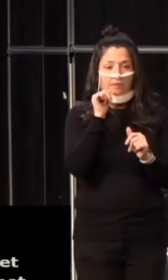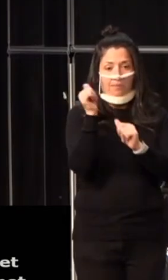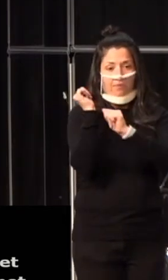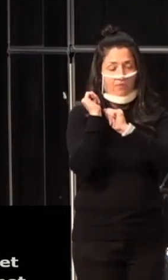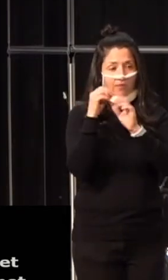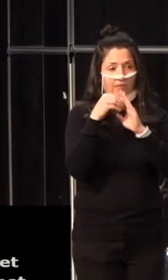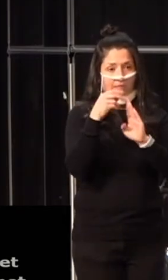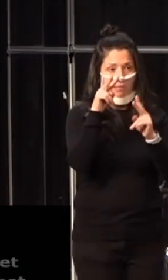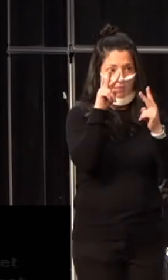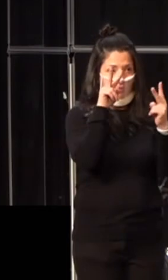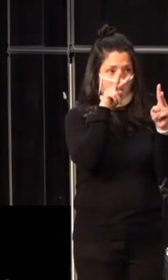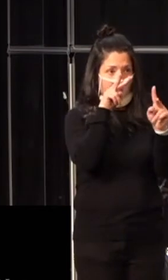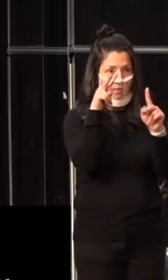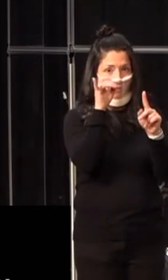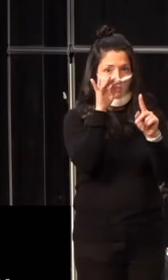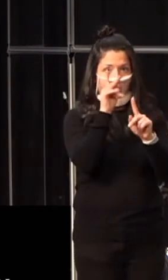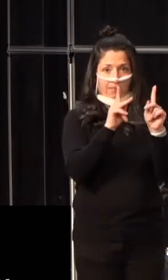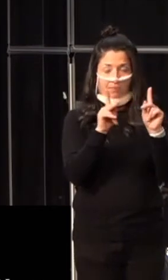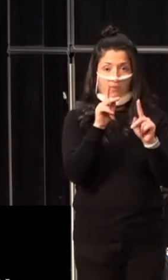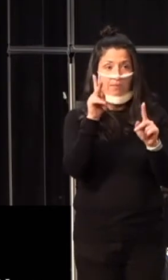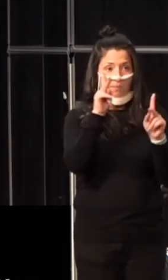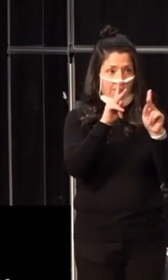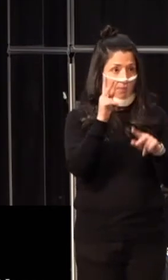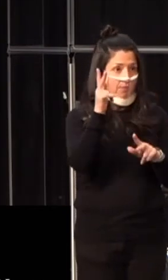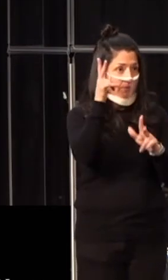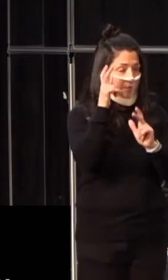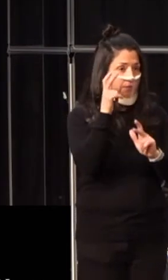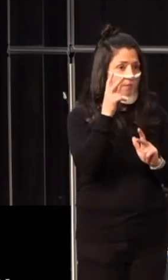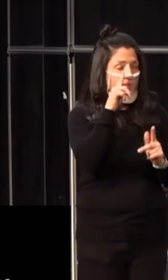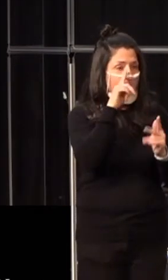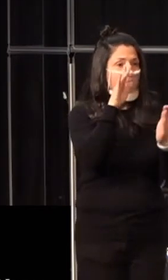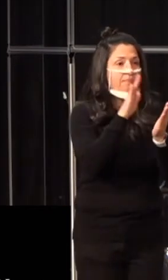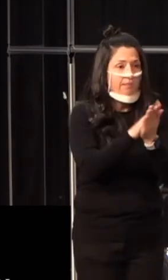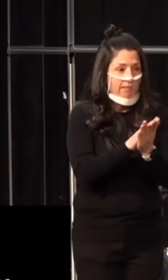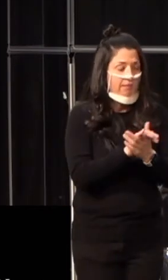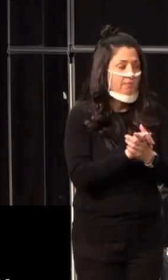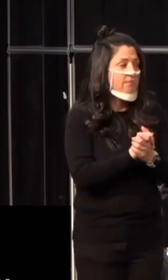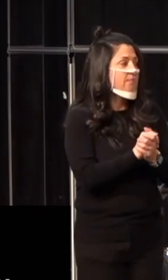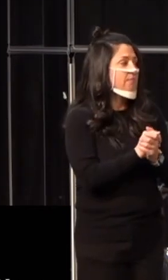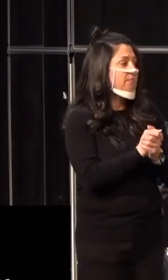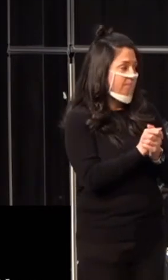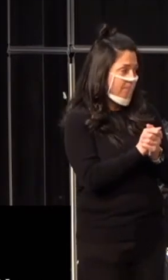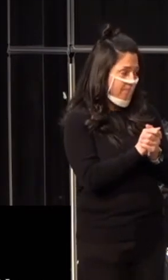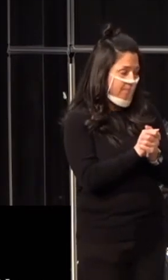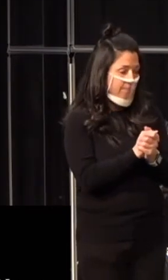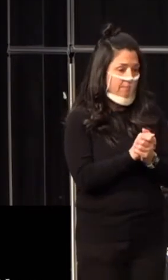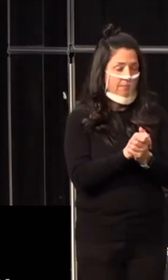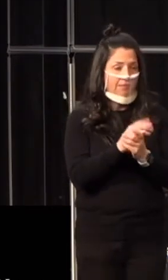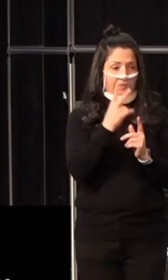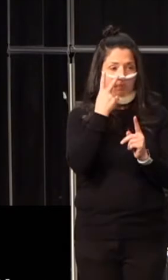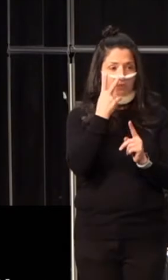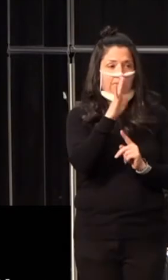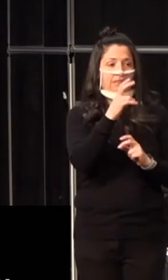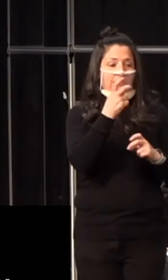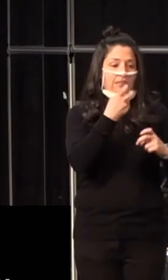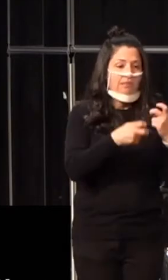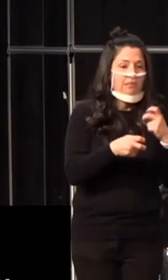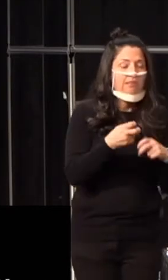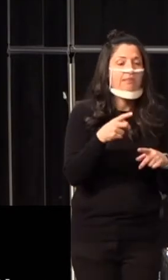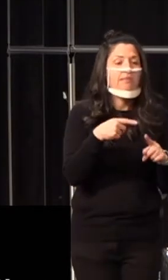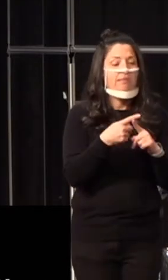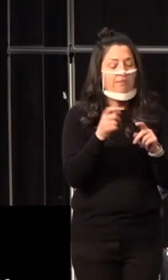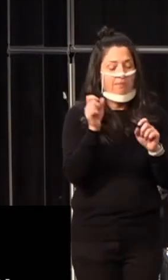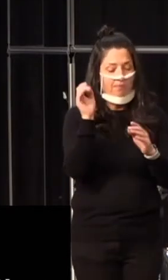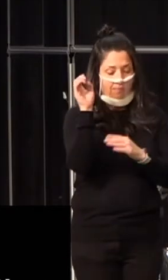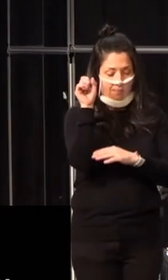people. So the people believed, and when they heard that the Lord was concerned about the sons of Israel and that he had seen their affliction, then they bowed